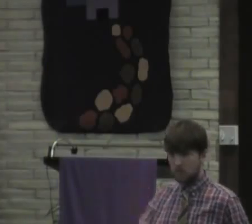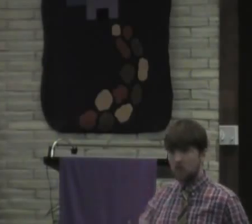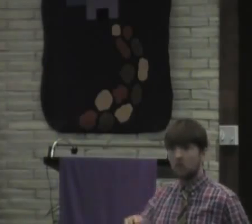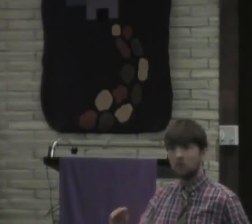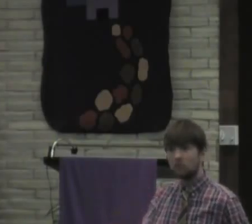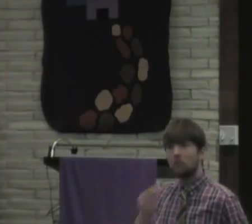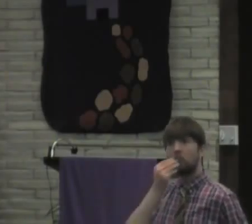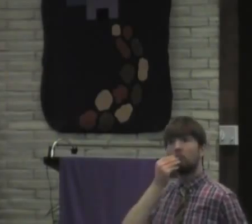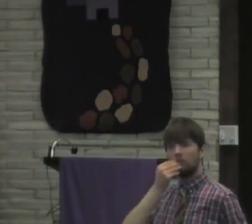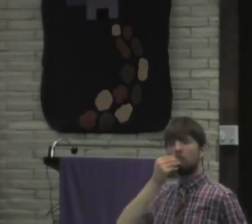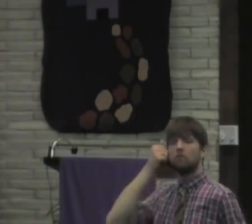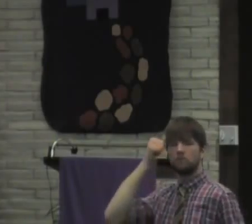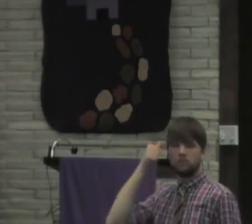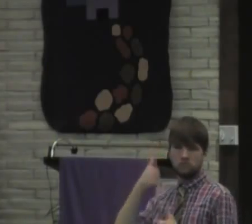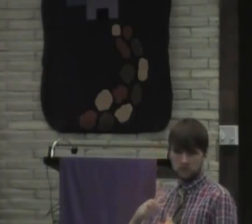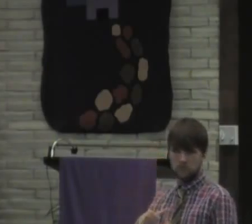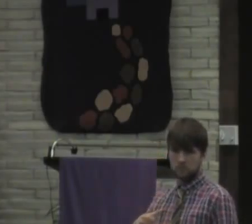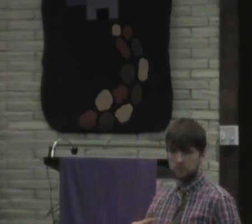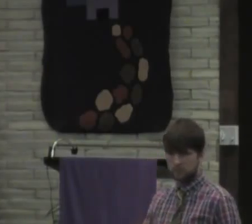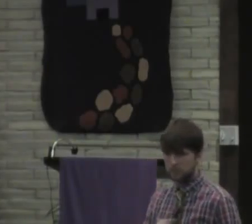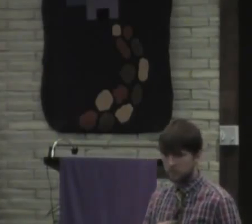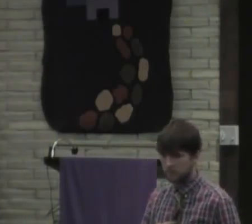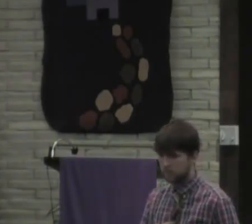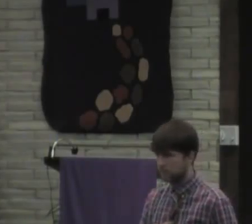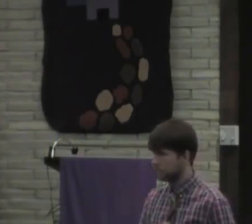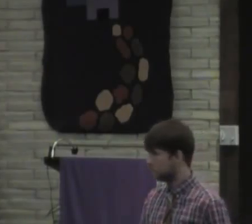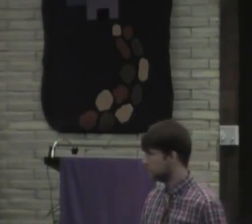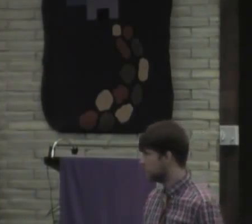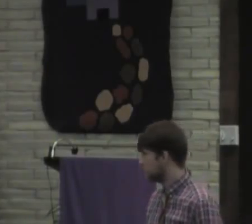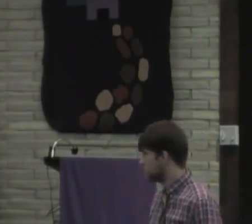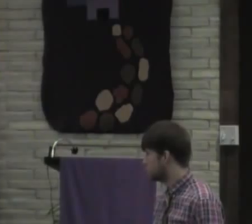"This bread is my body. Eat this in remembrance of me."